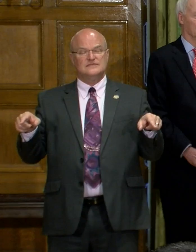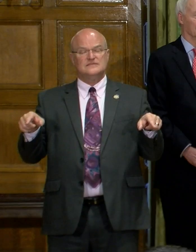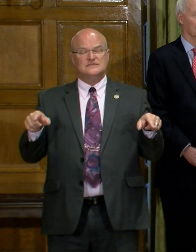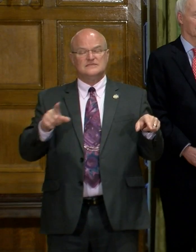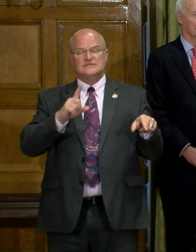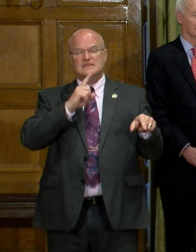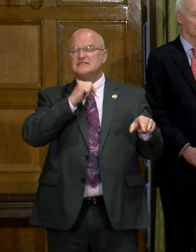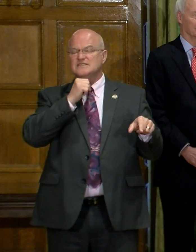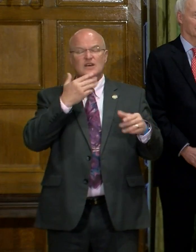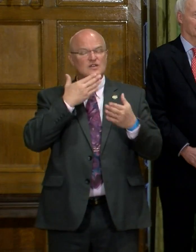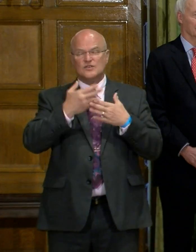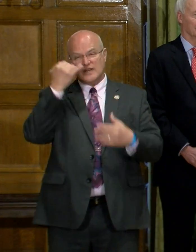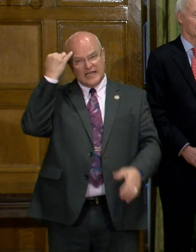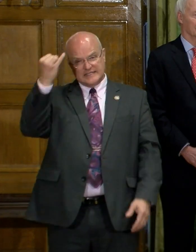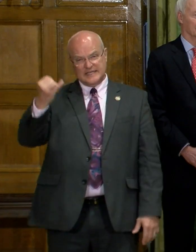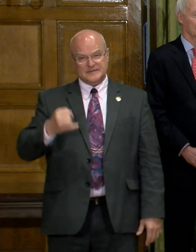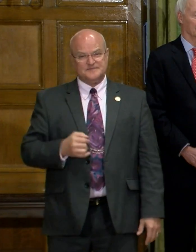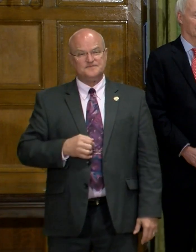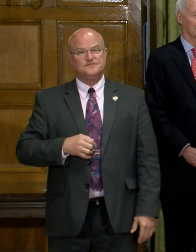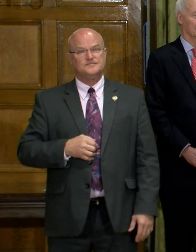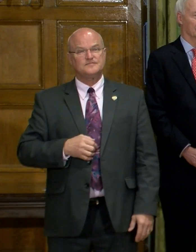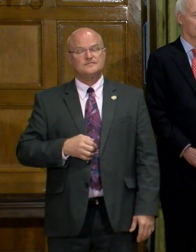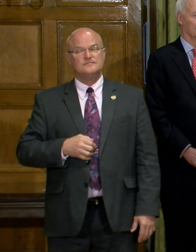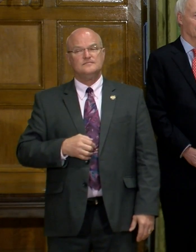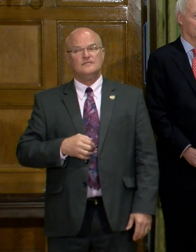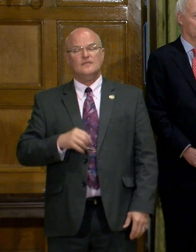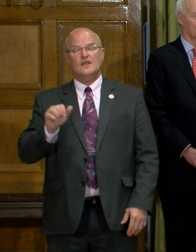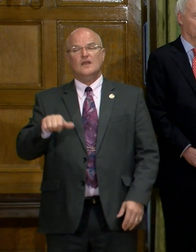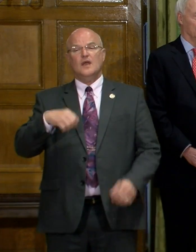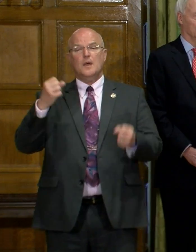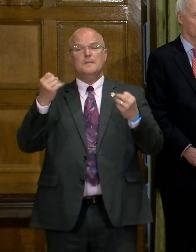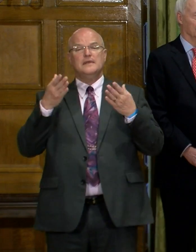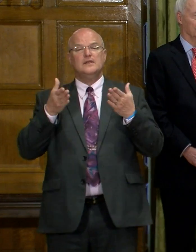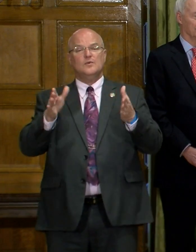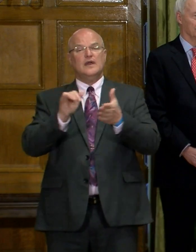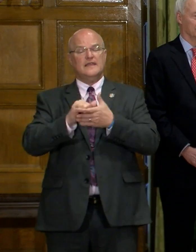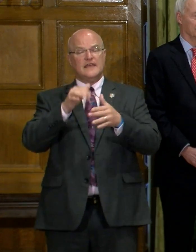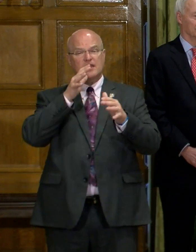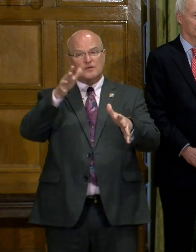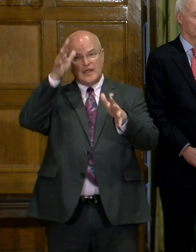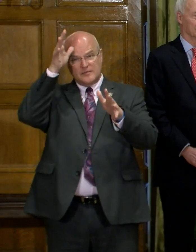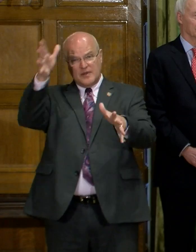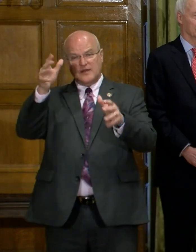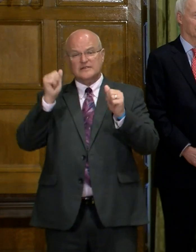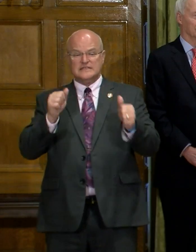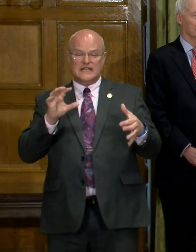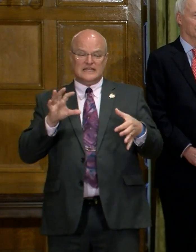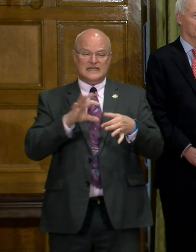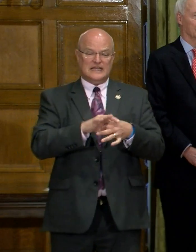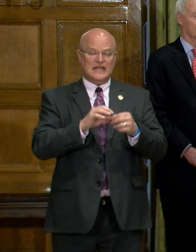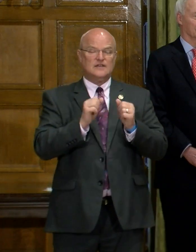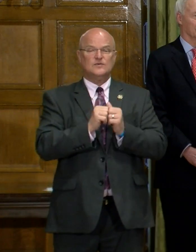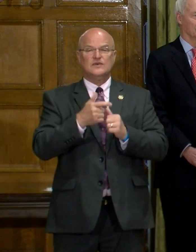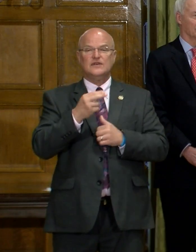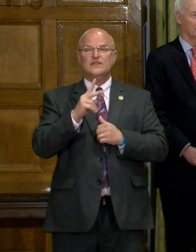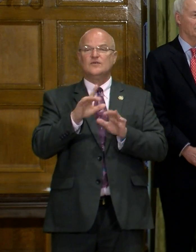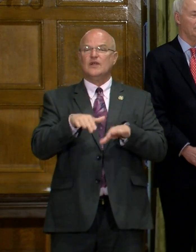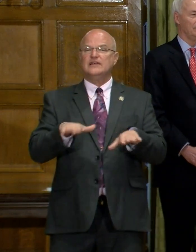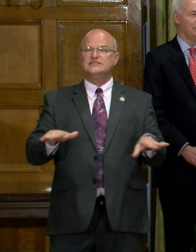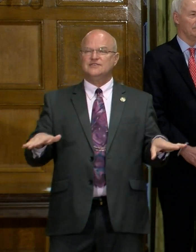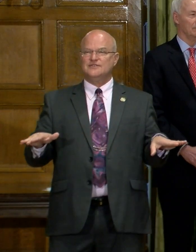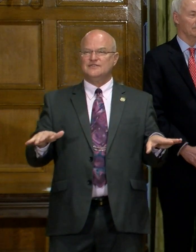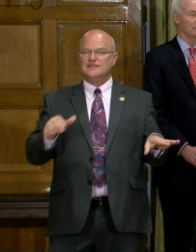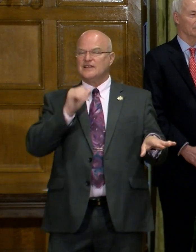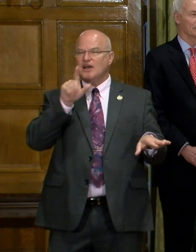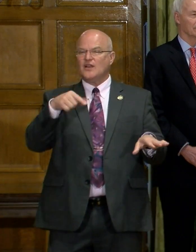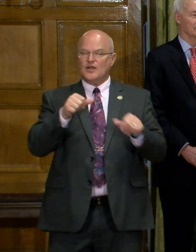is not a good idea. On the other hand, there are many ways that grandparents can connect with their grandchildren,